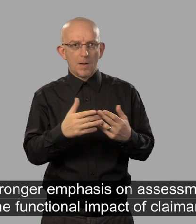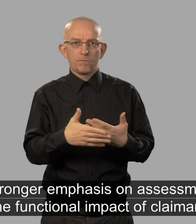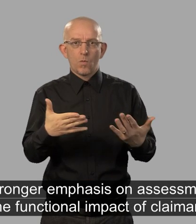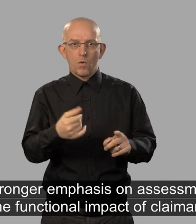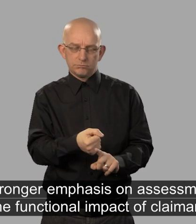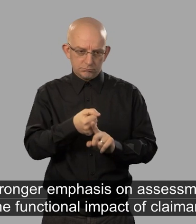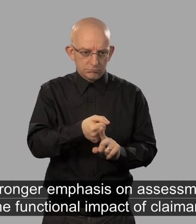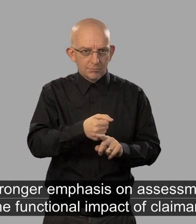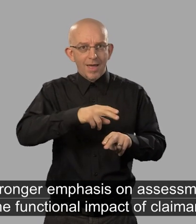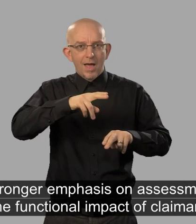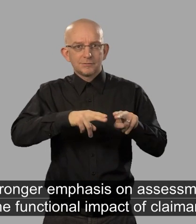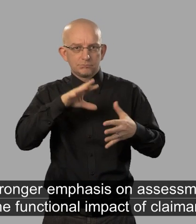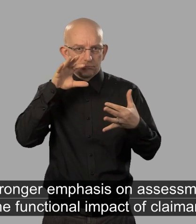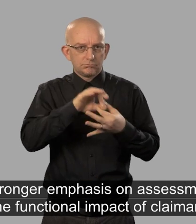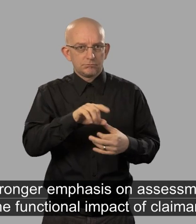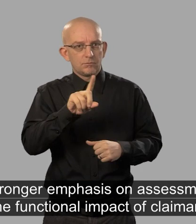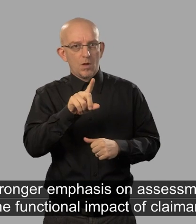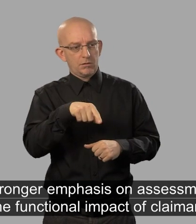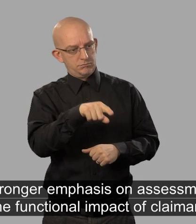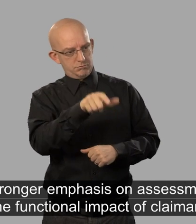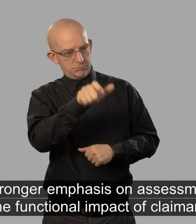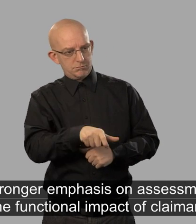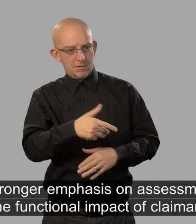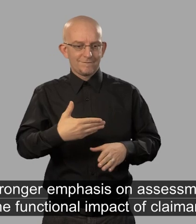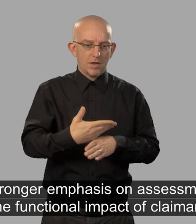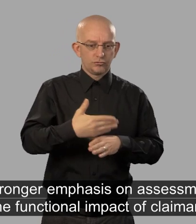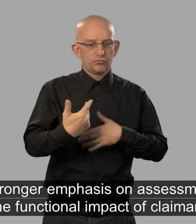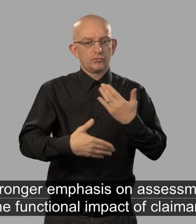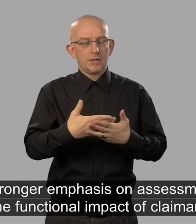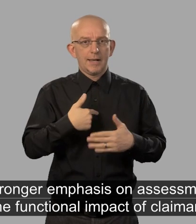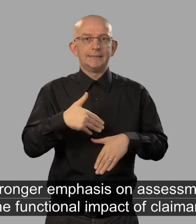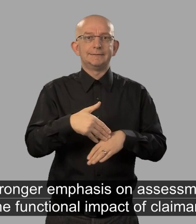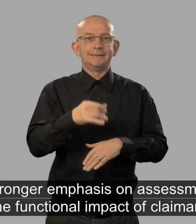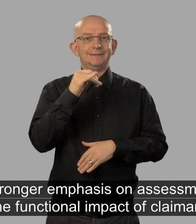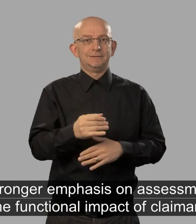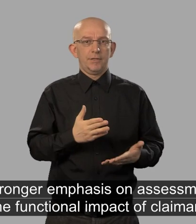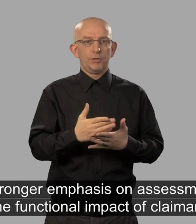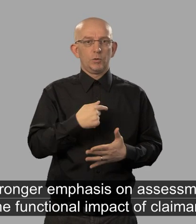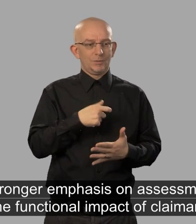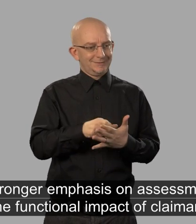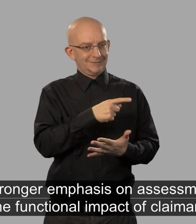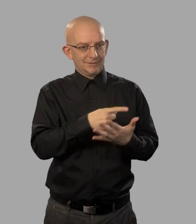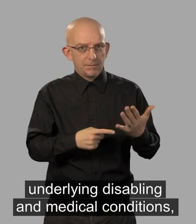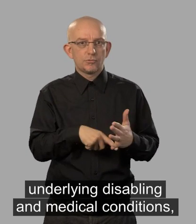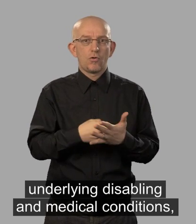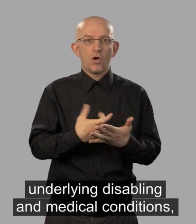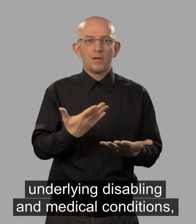A stronger emphasis on assessment of the functional impact of claimants' underlying disabling and medical